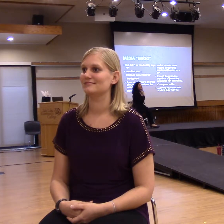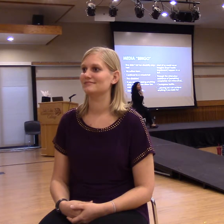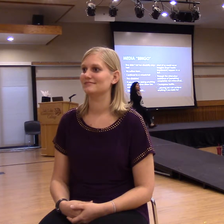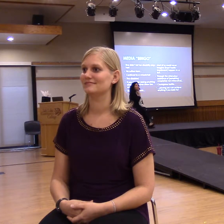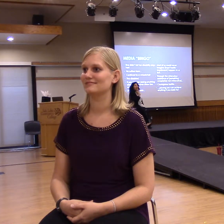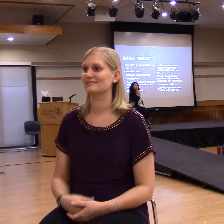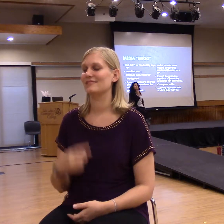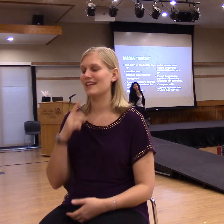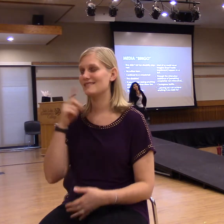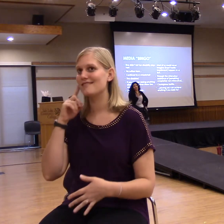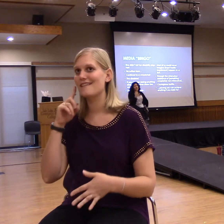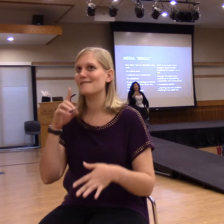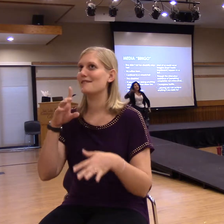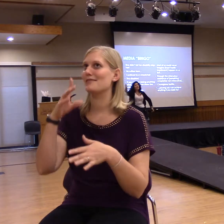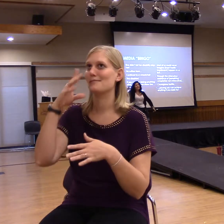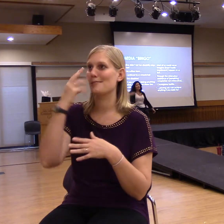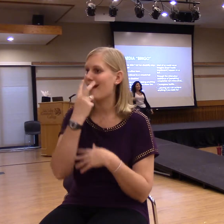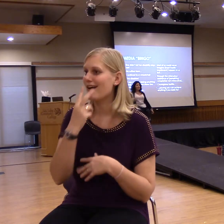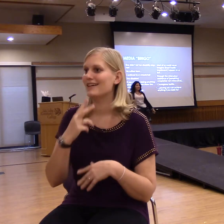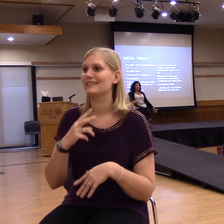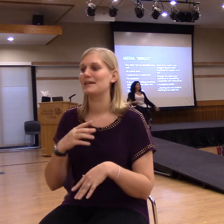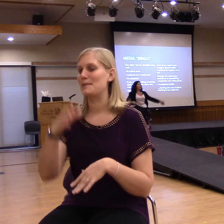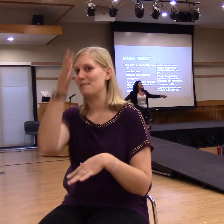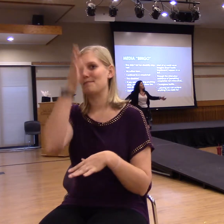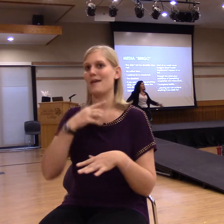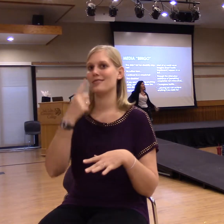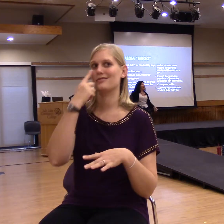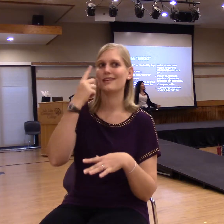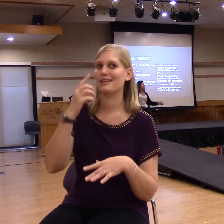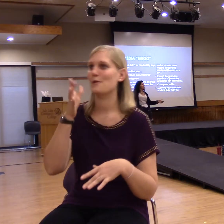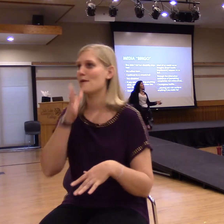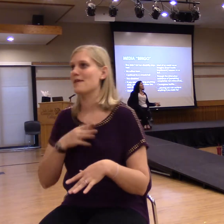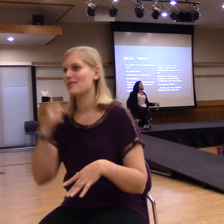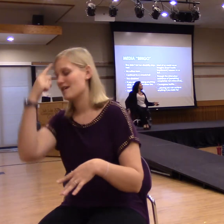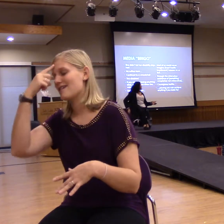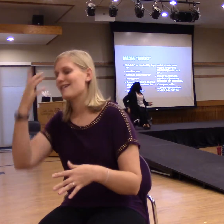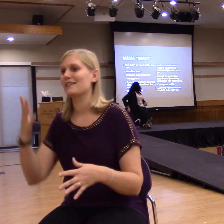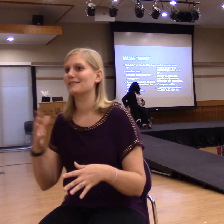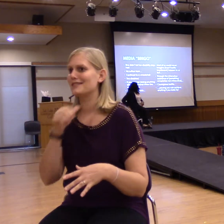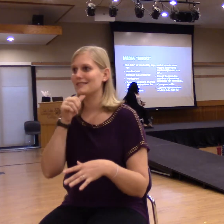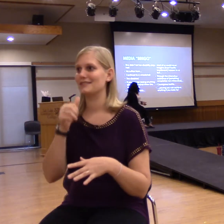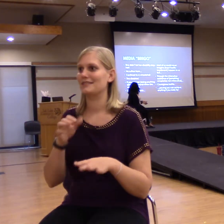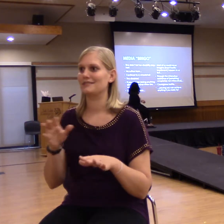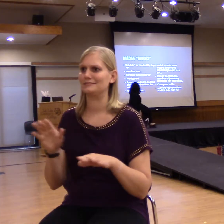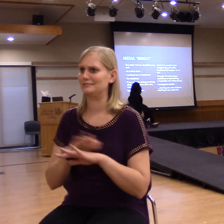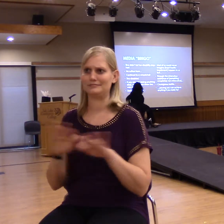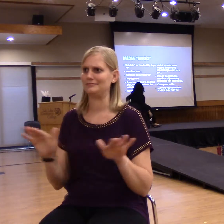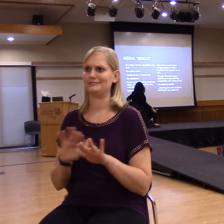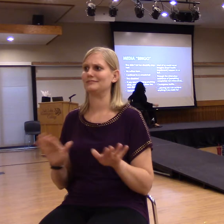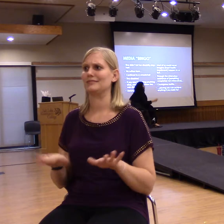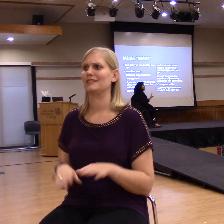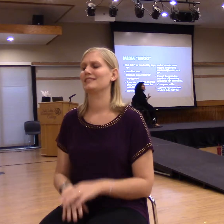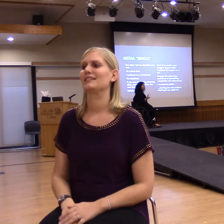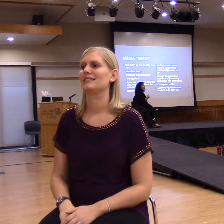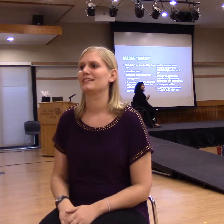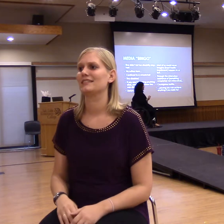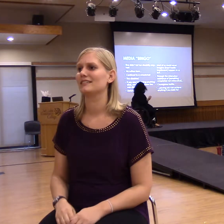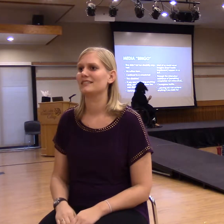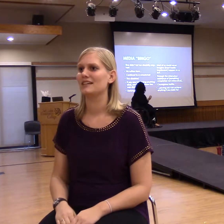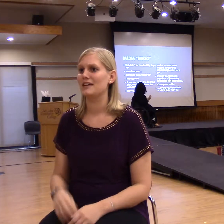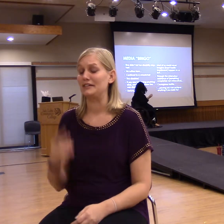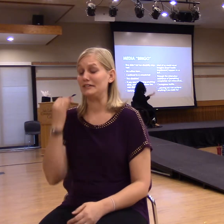don't do that for men. The men think this, the women think that. We don't. If you saw her doing